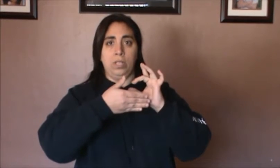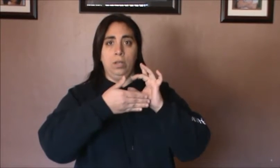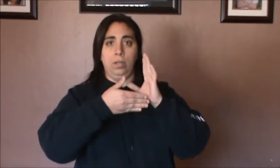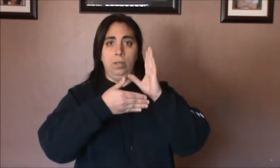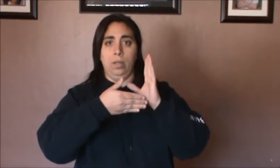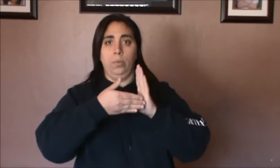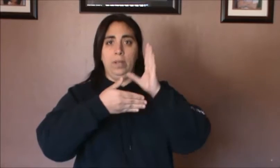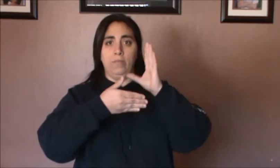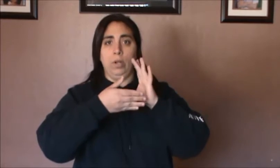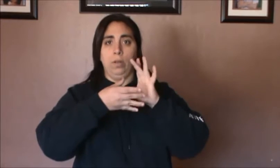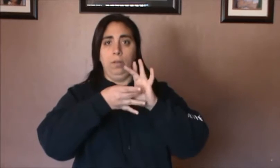horizontal, the other one is vertical.